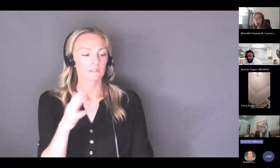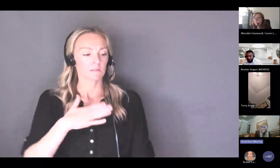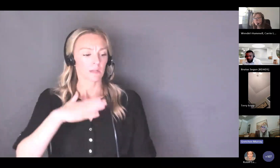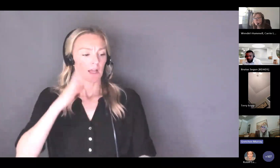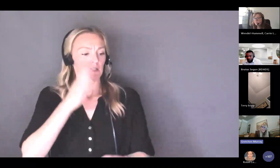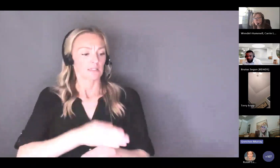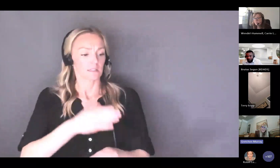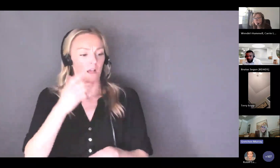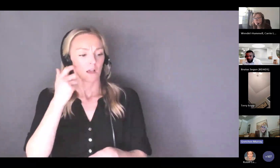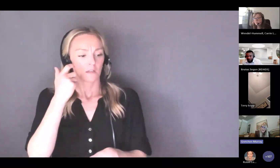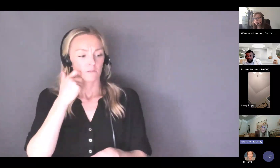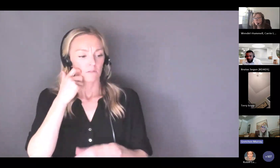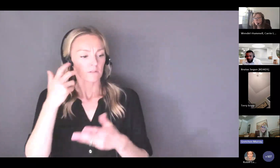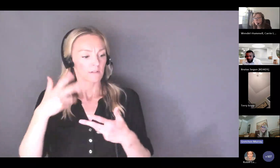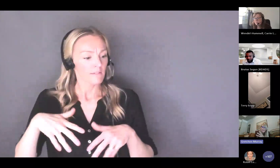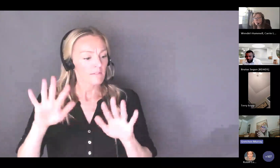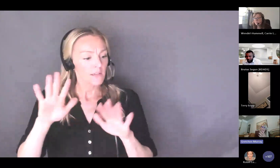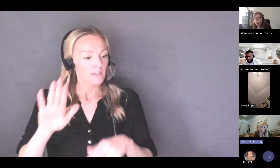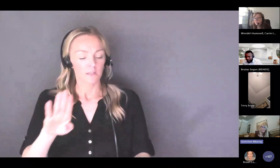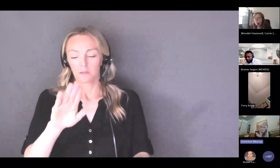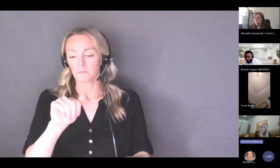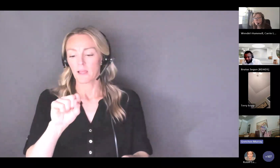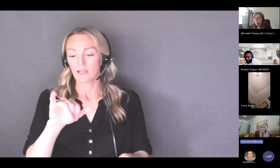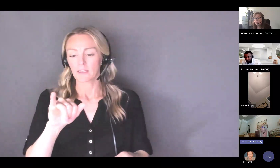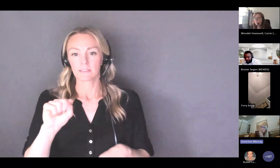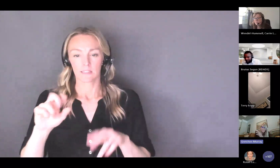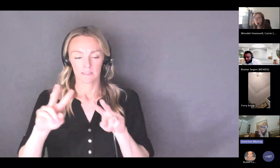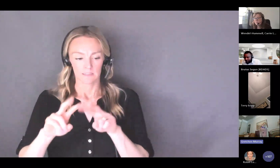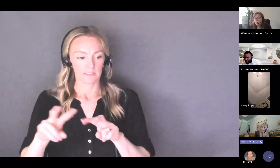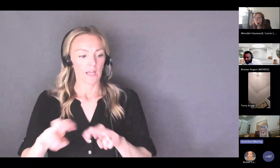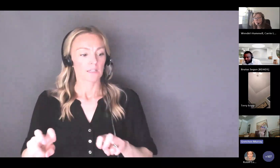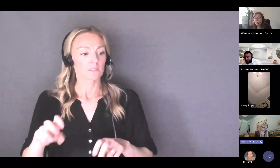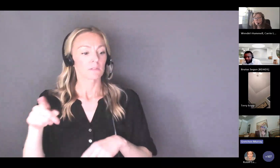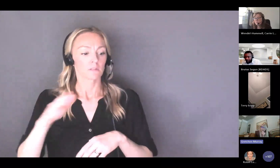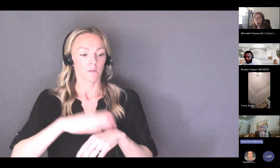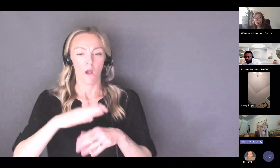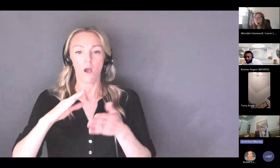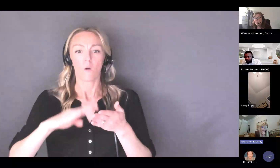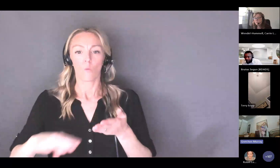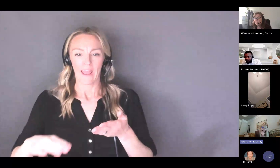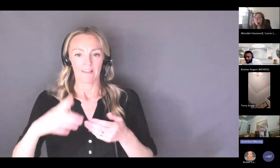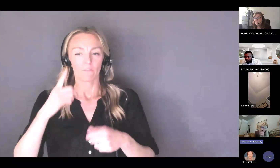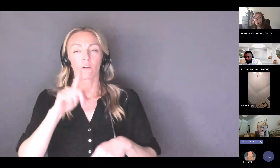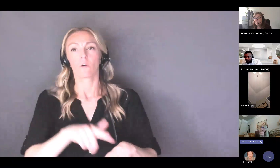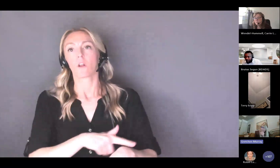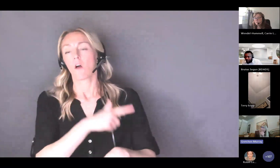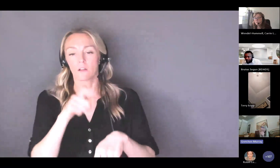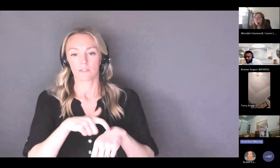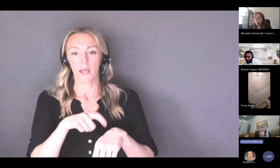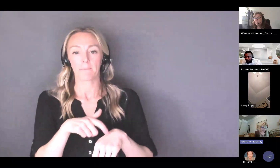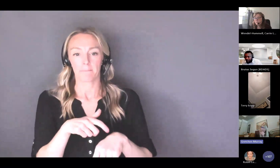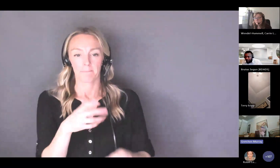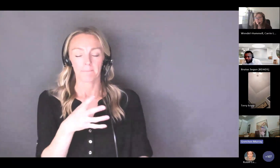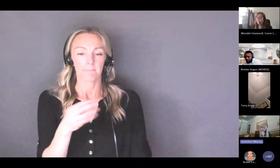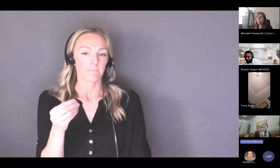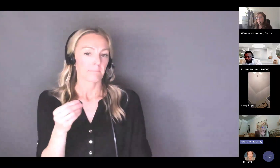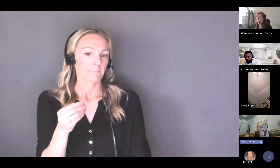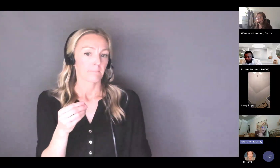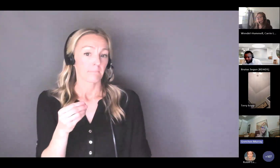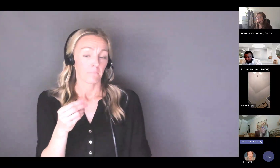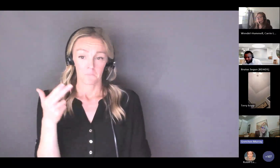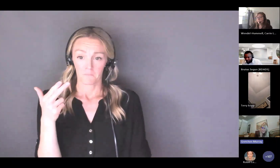basis assessment, so he's been on the waiver for a long time. And would